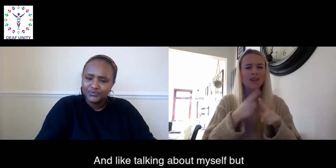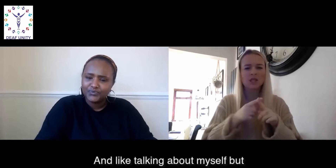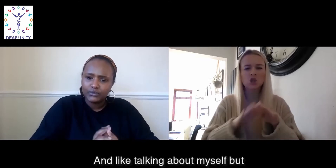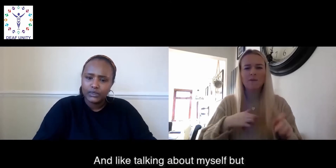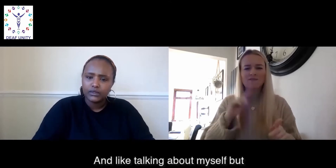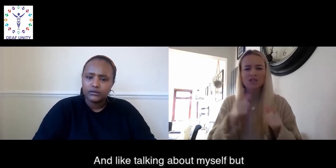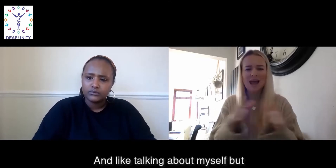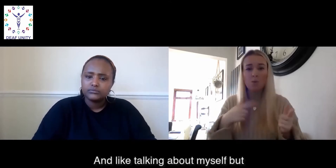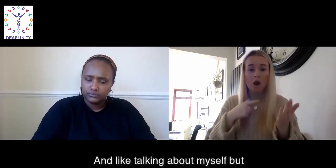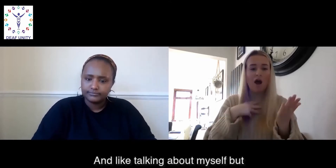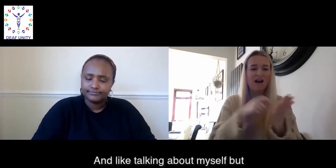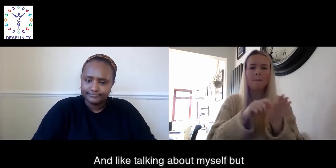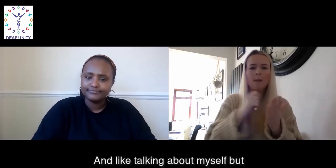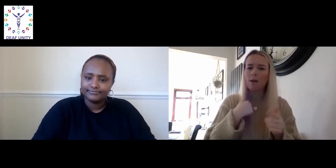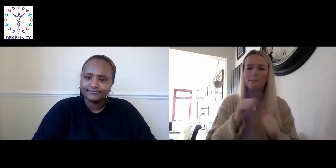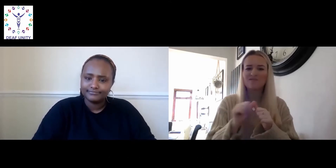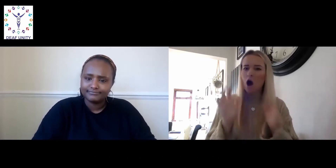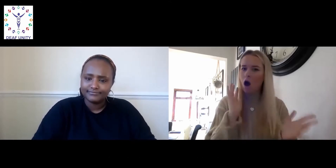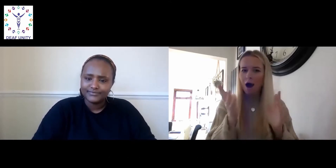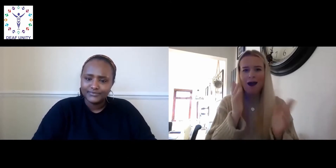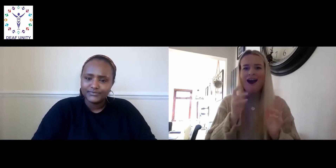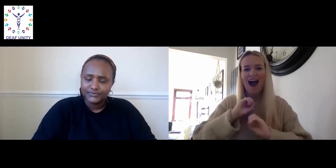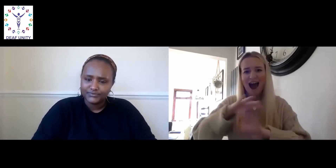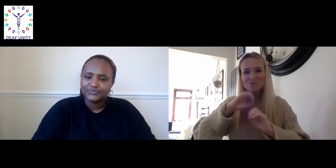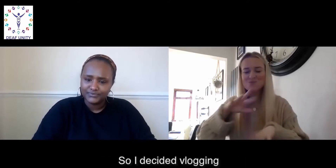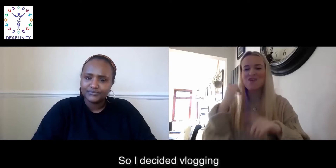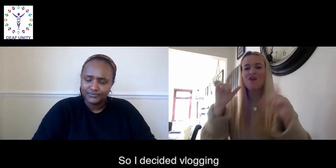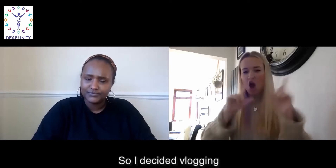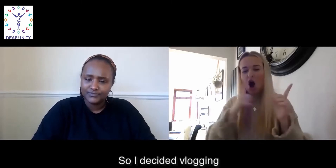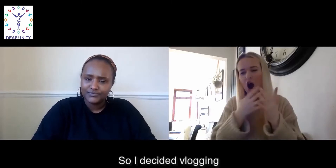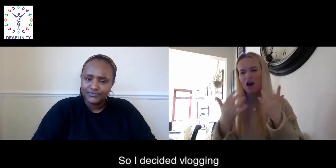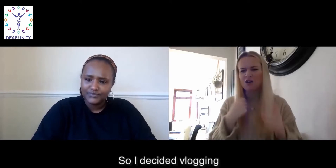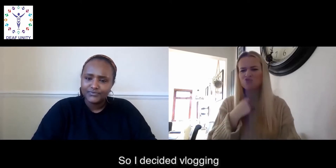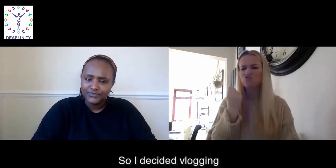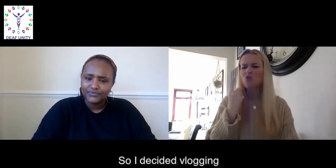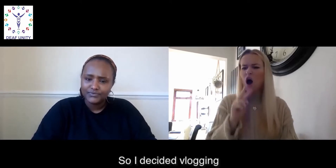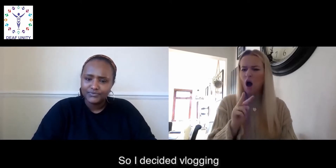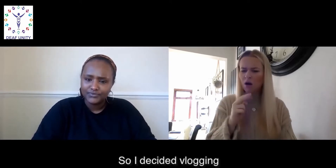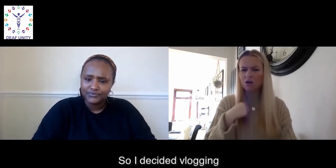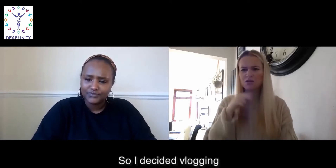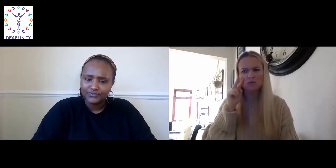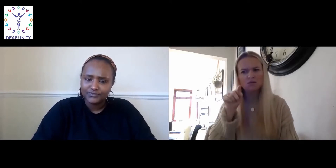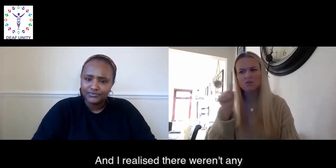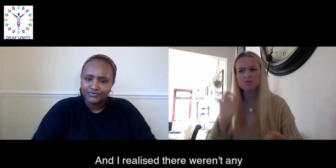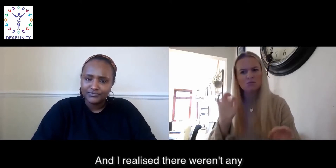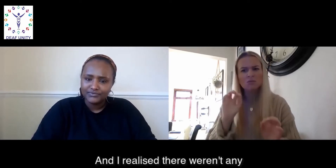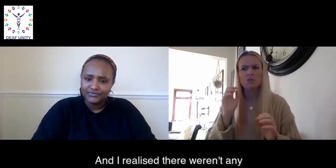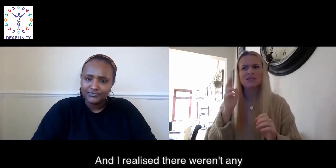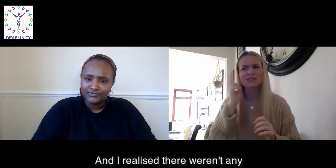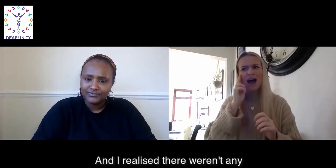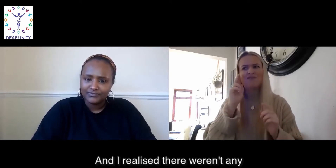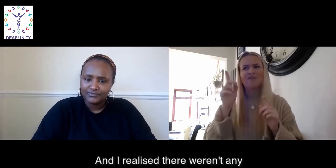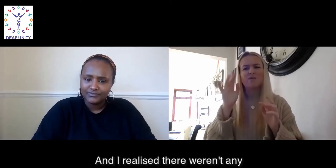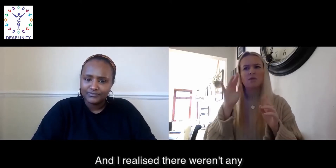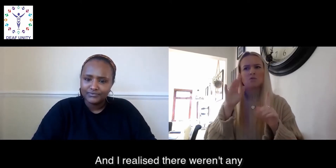and like talking about myself was difficult because English wasn't my first language. So I decided vlogging would be quite a good idea. And I realised there weren't